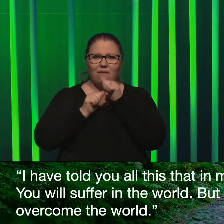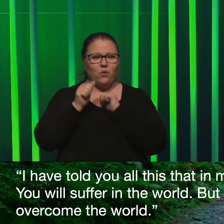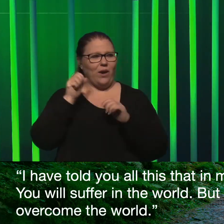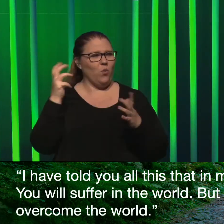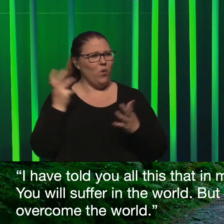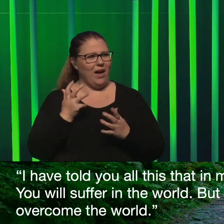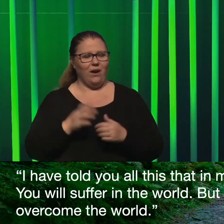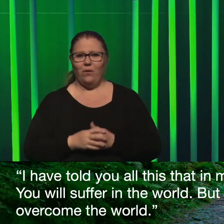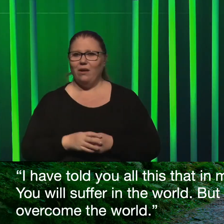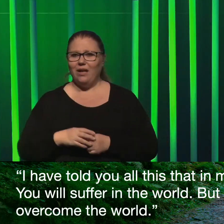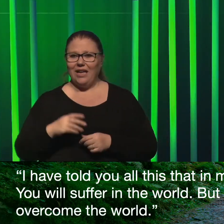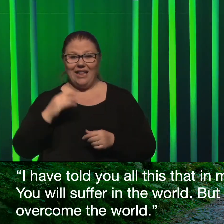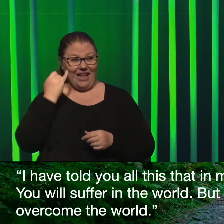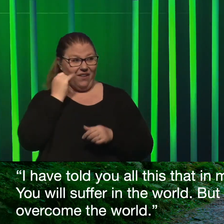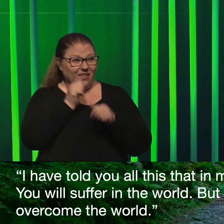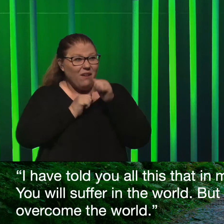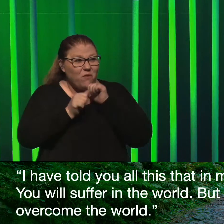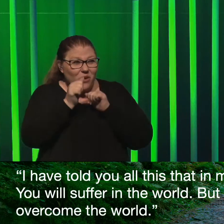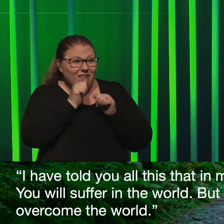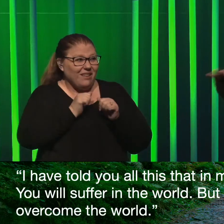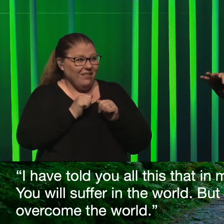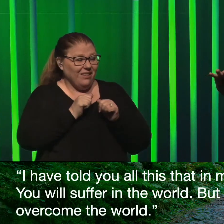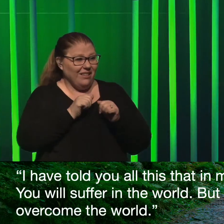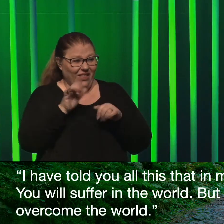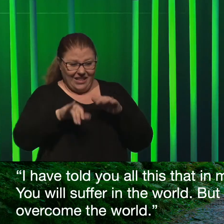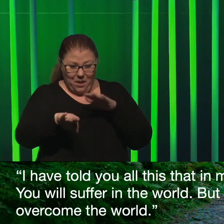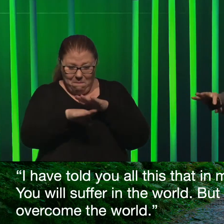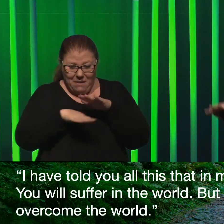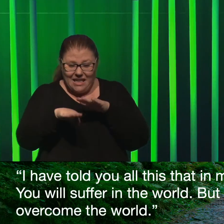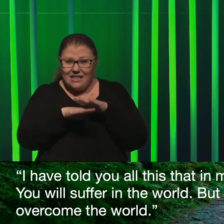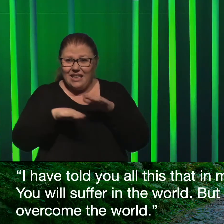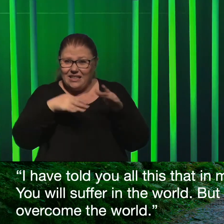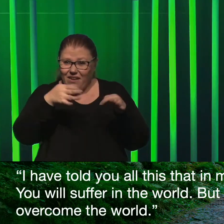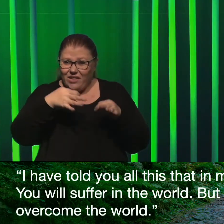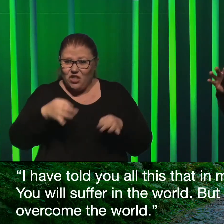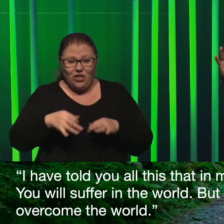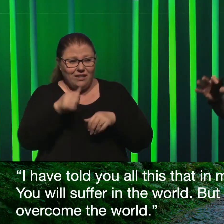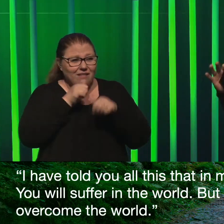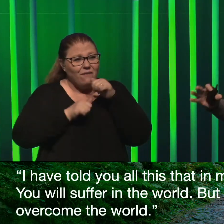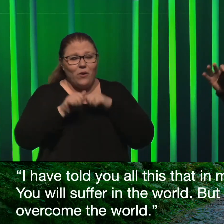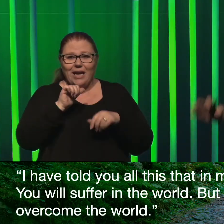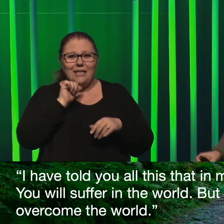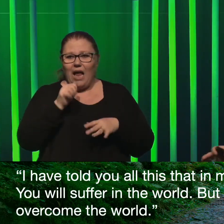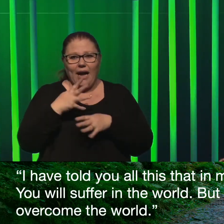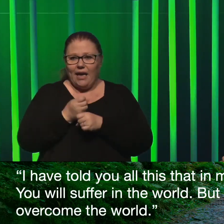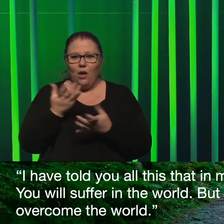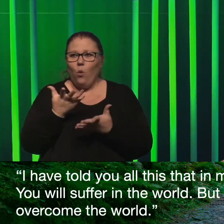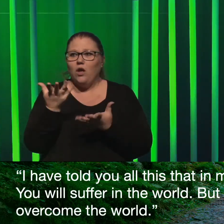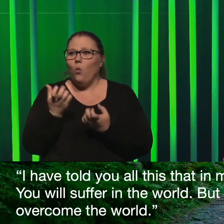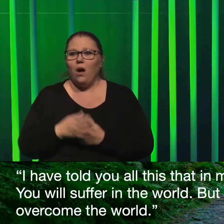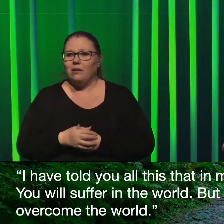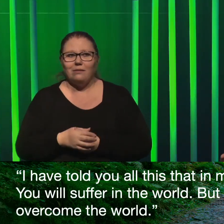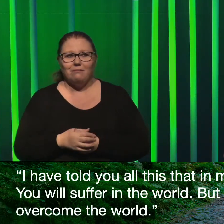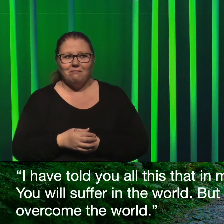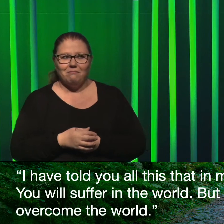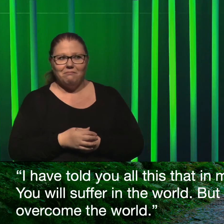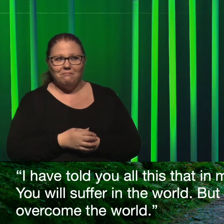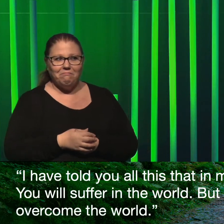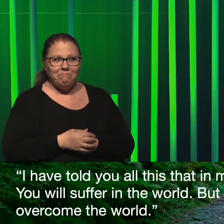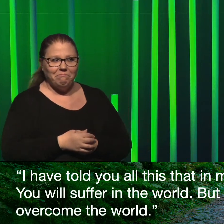if suffering is just at its basic definition, suffering is not getting what you want,